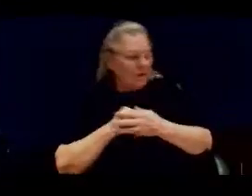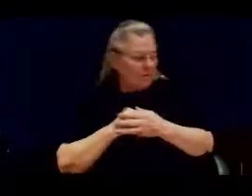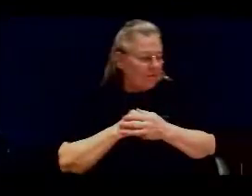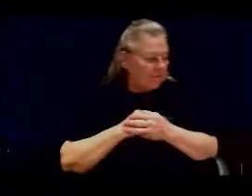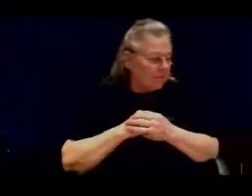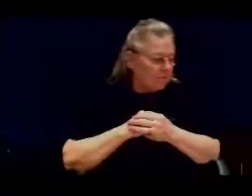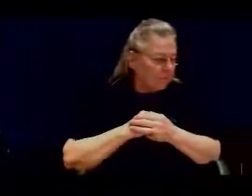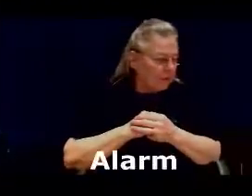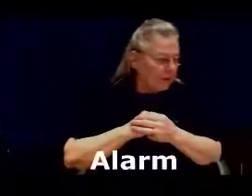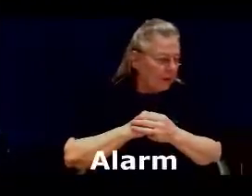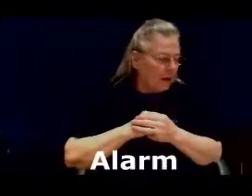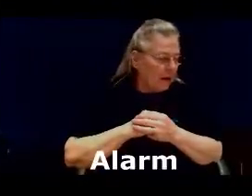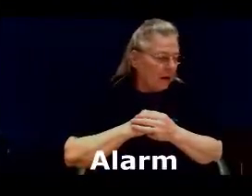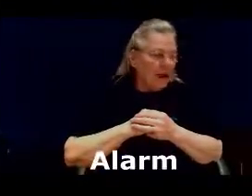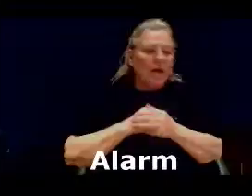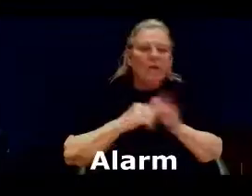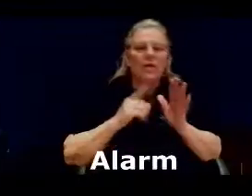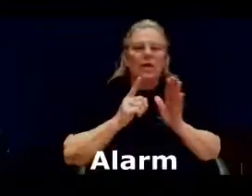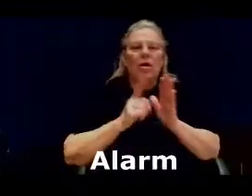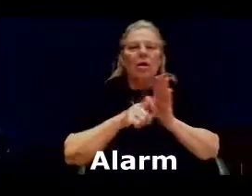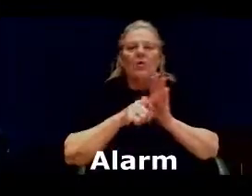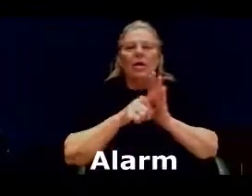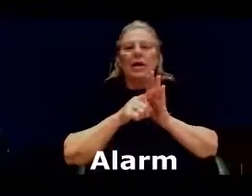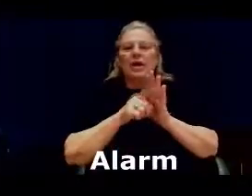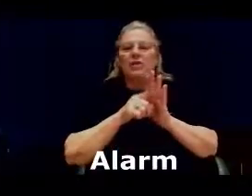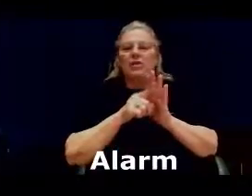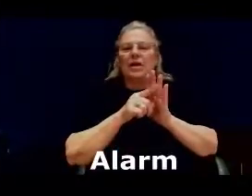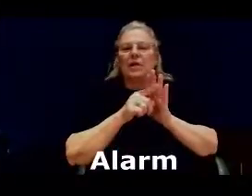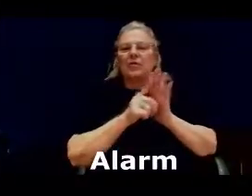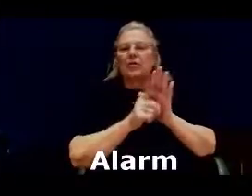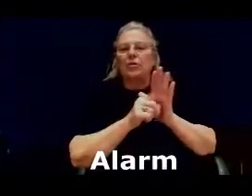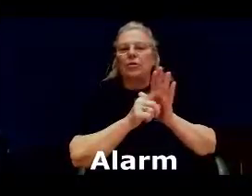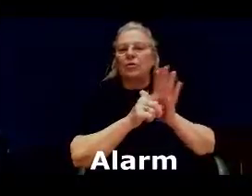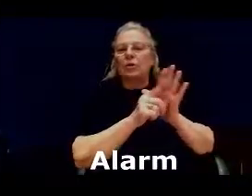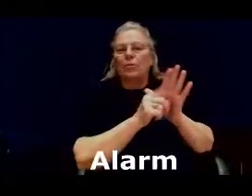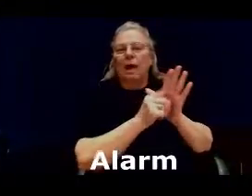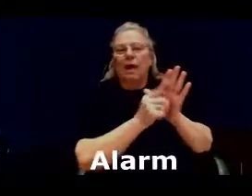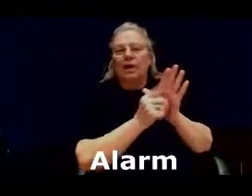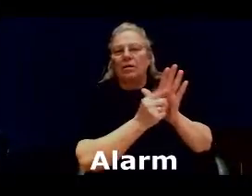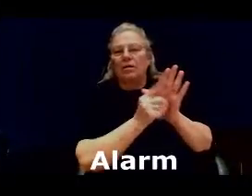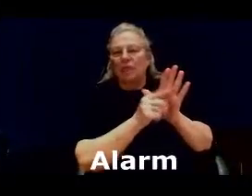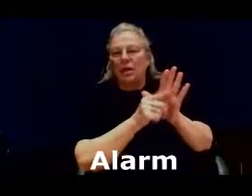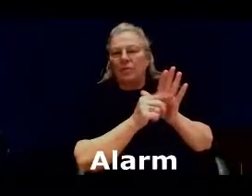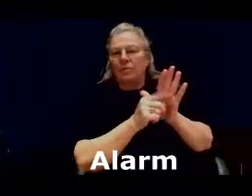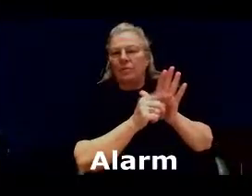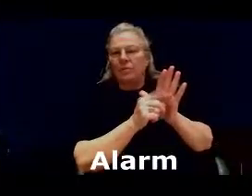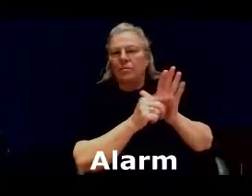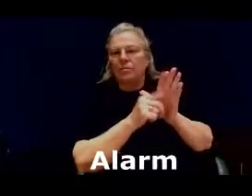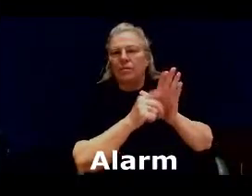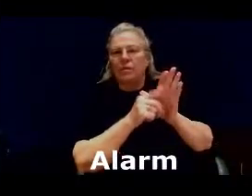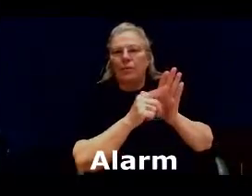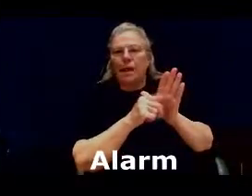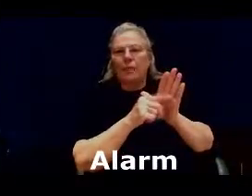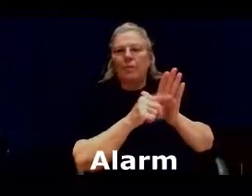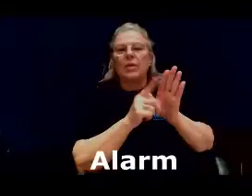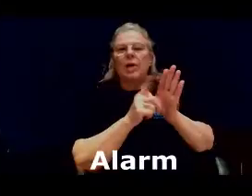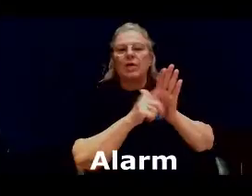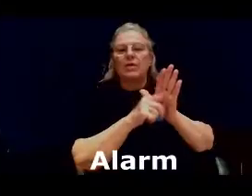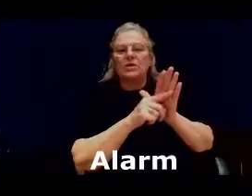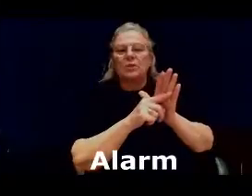yourself. The alarm, it's just like you're banging the bell this